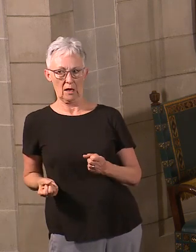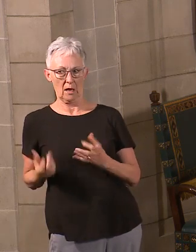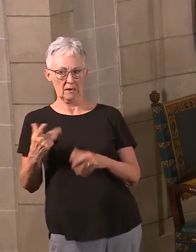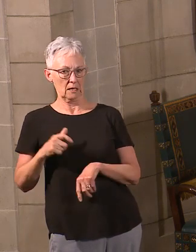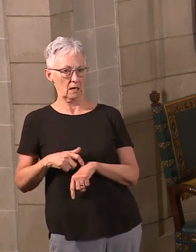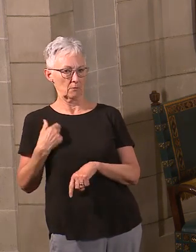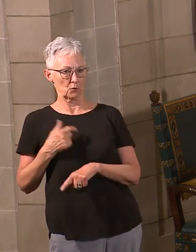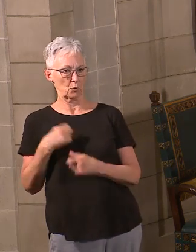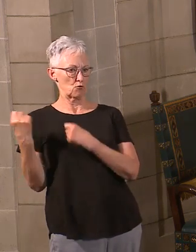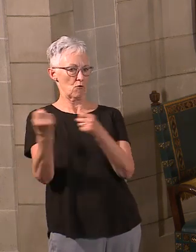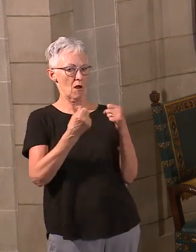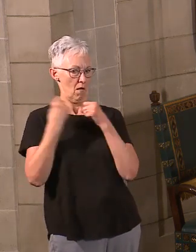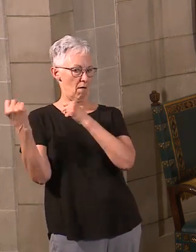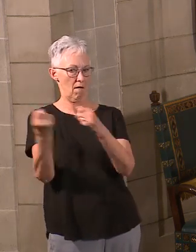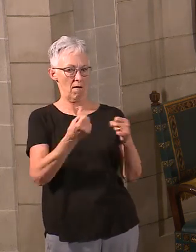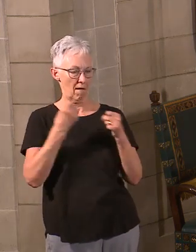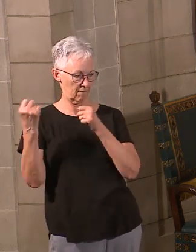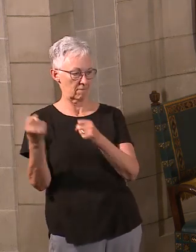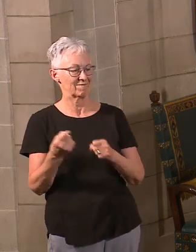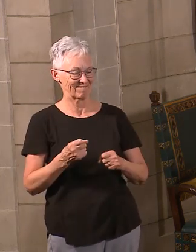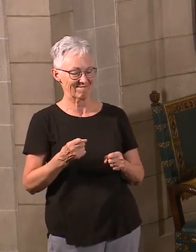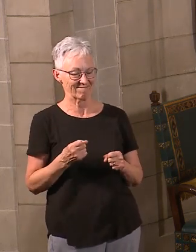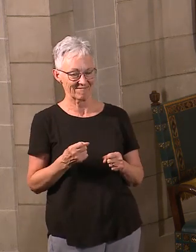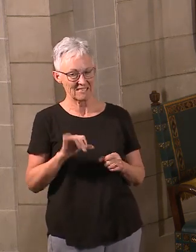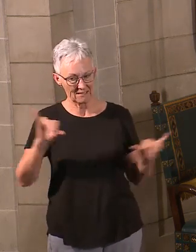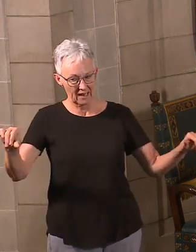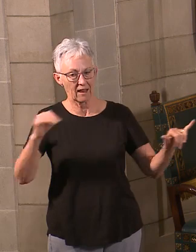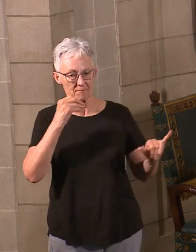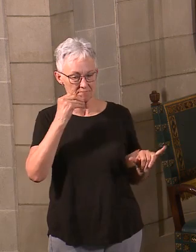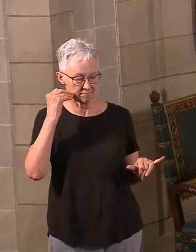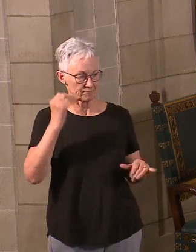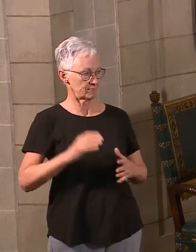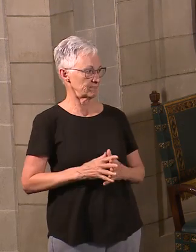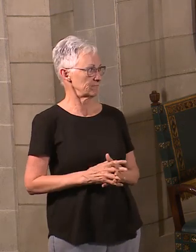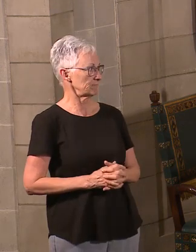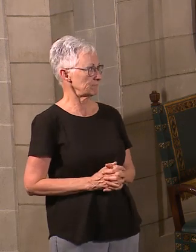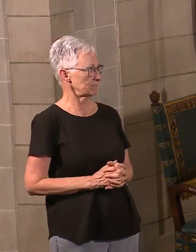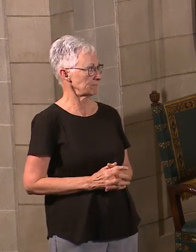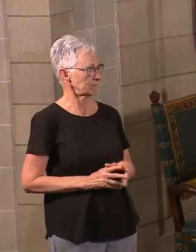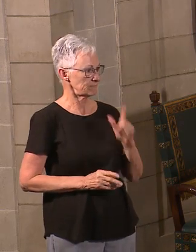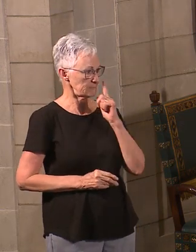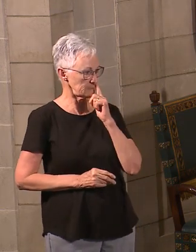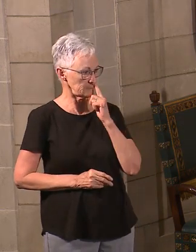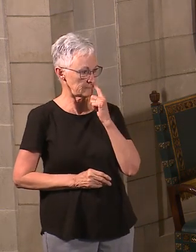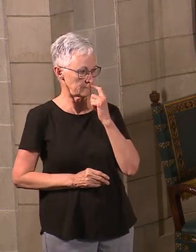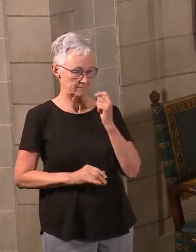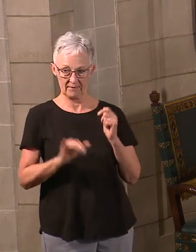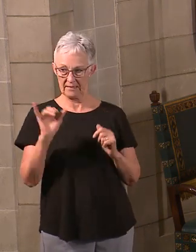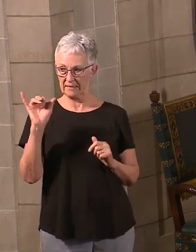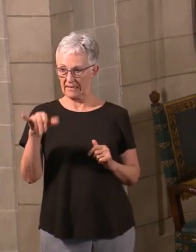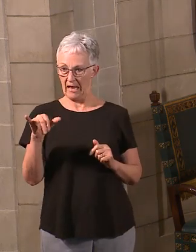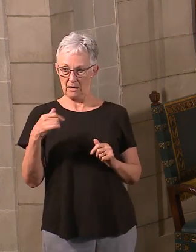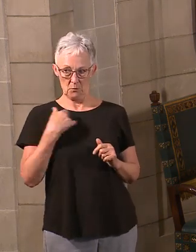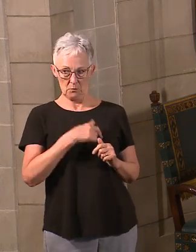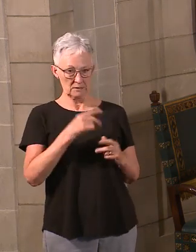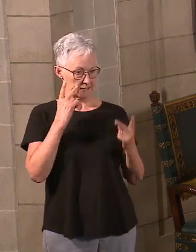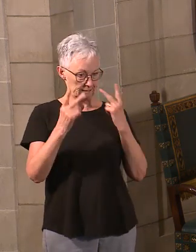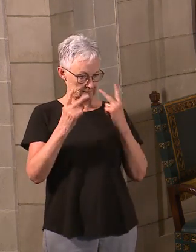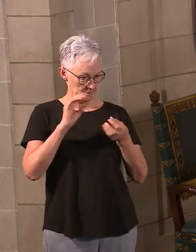home, right? We're staying home. All right, next. Also, in that category of reduced people